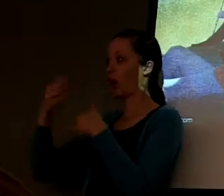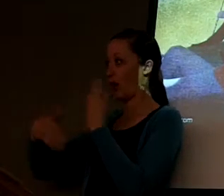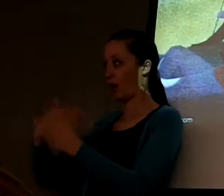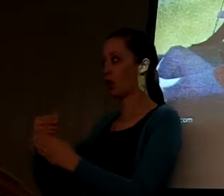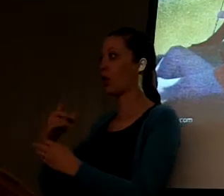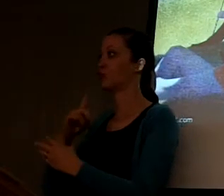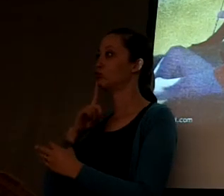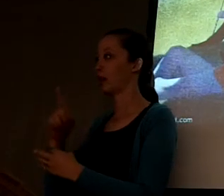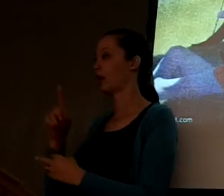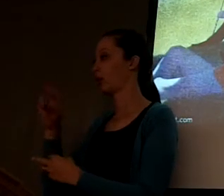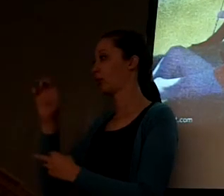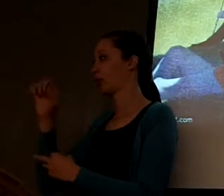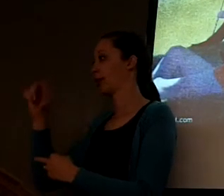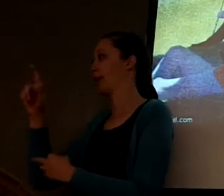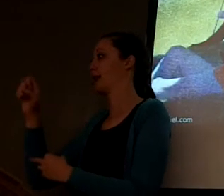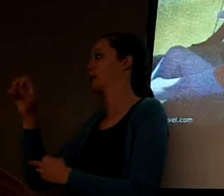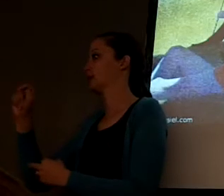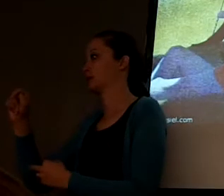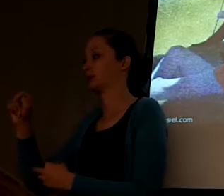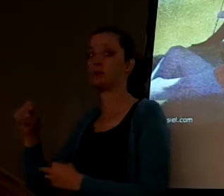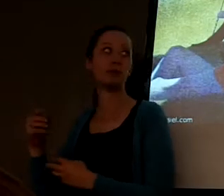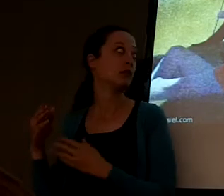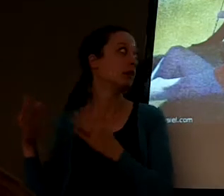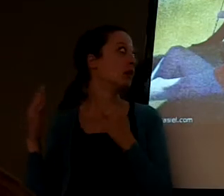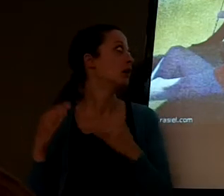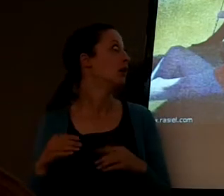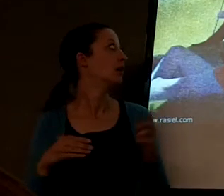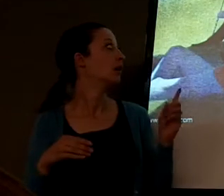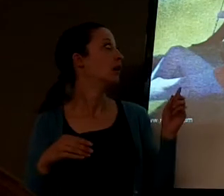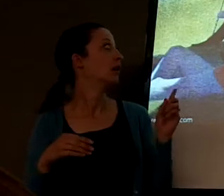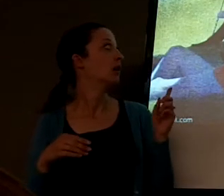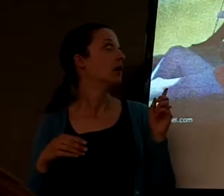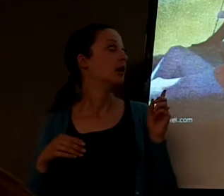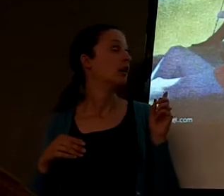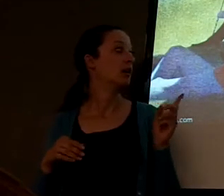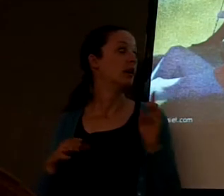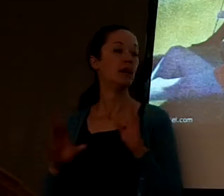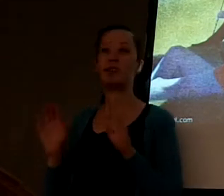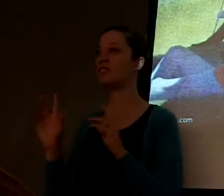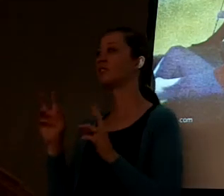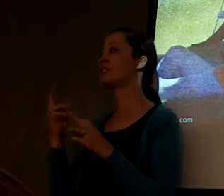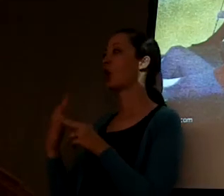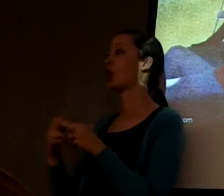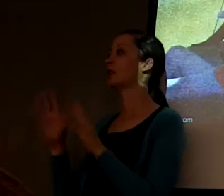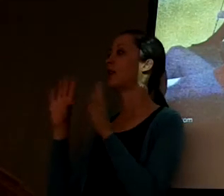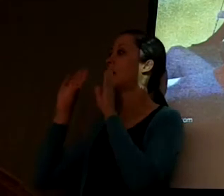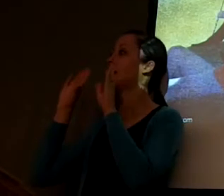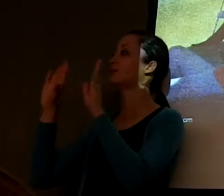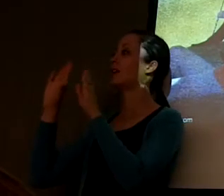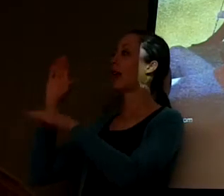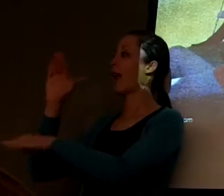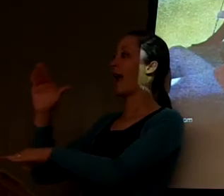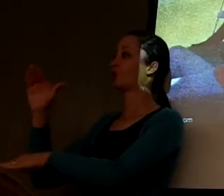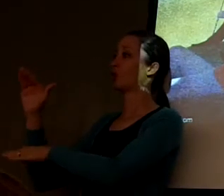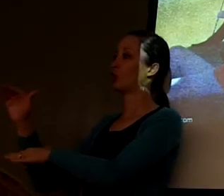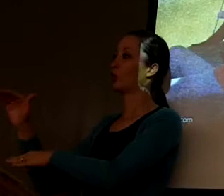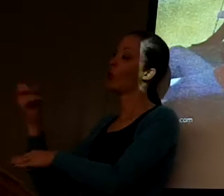afternoon and Sunday afternoon on the Isle of Grand Jate, sometimes referred to as Afternoon in the Park. By